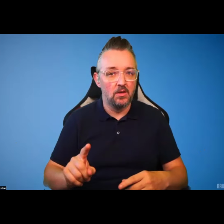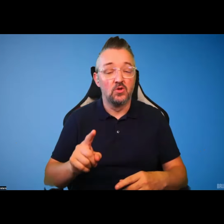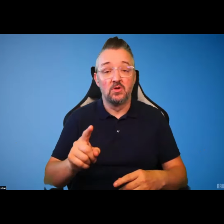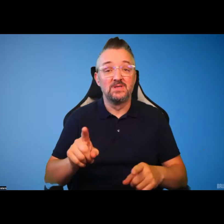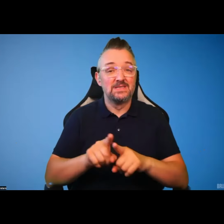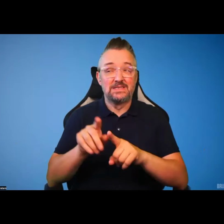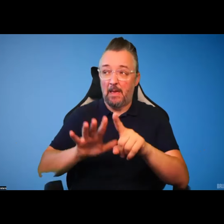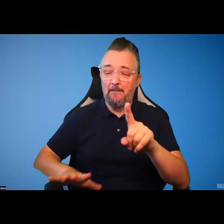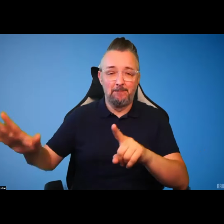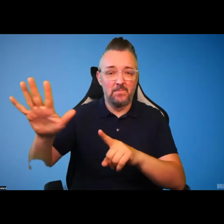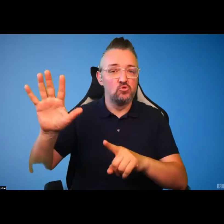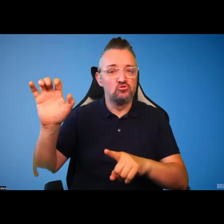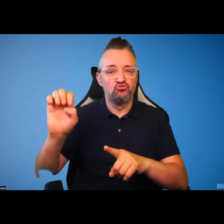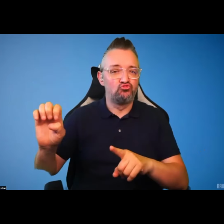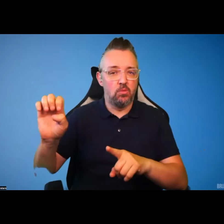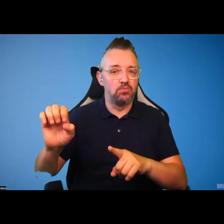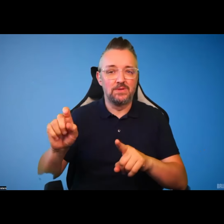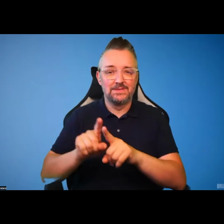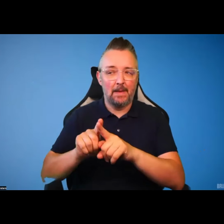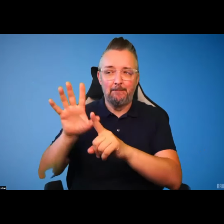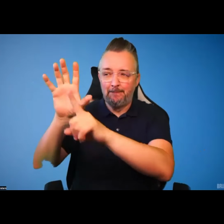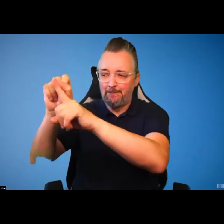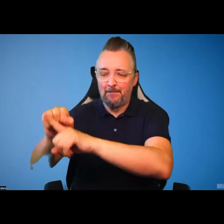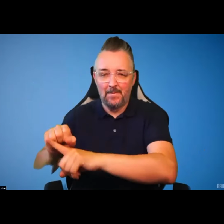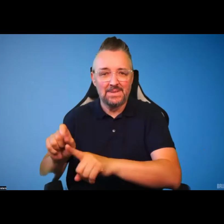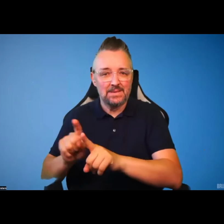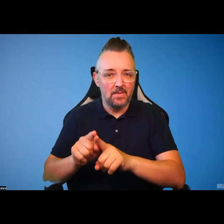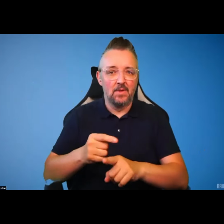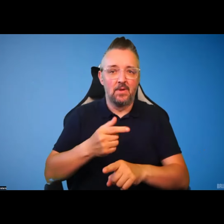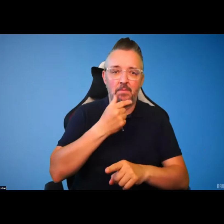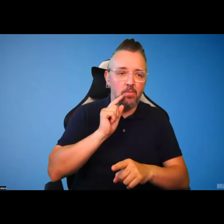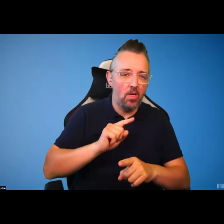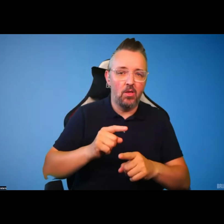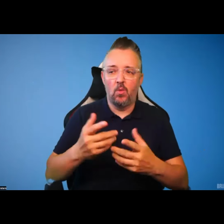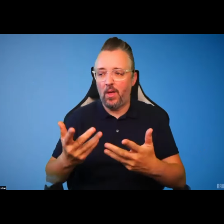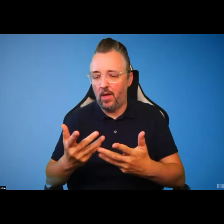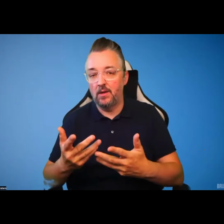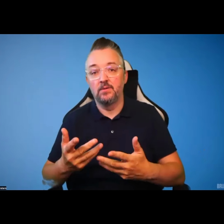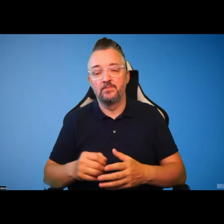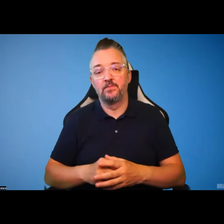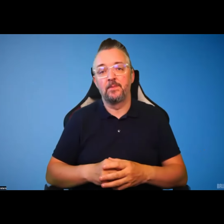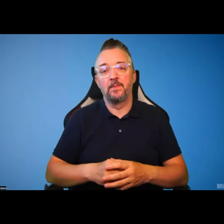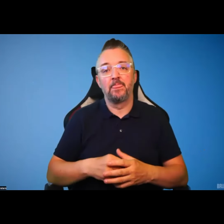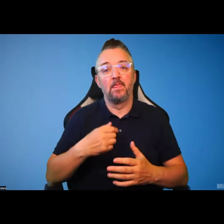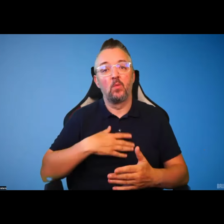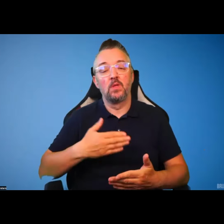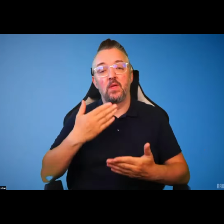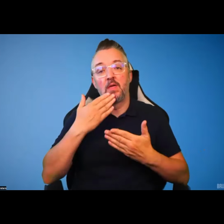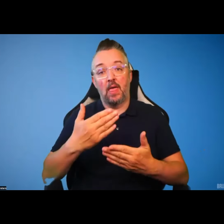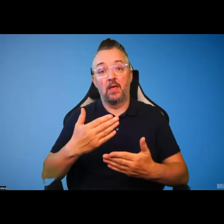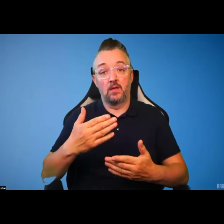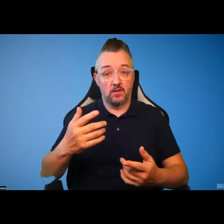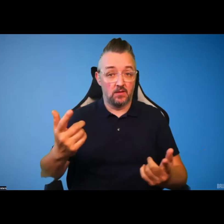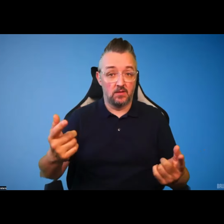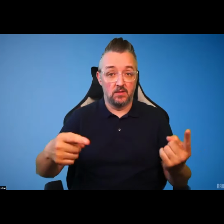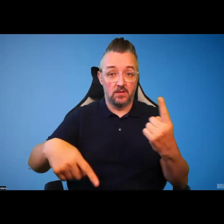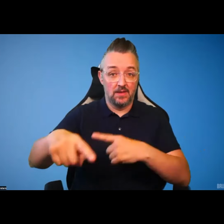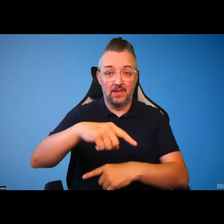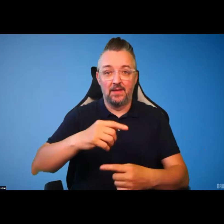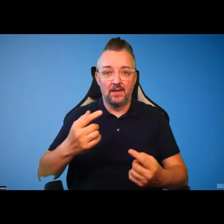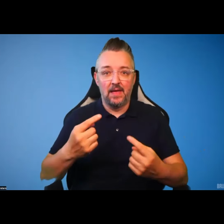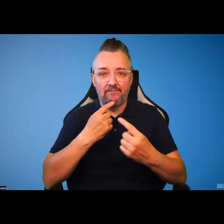The epidemiology that we're seeing in Europe is very similar. I just want to thank everybody who helps to put that data